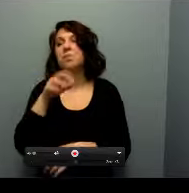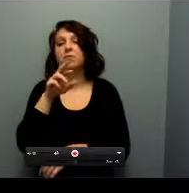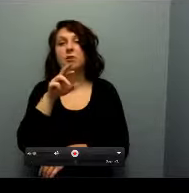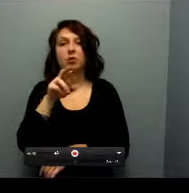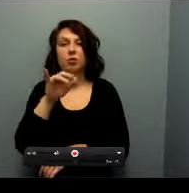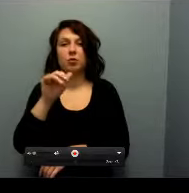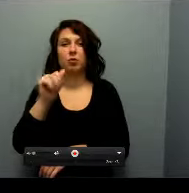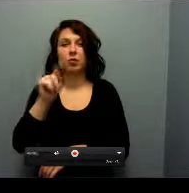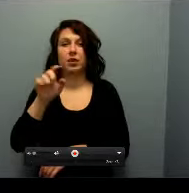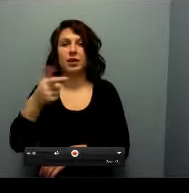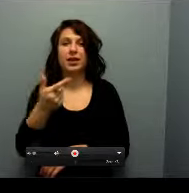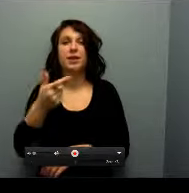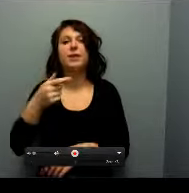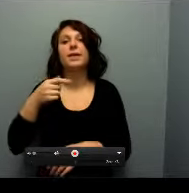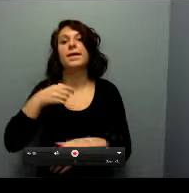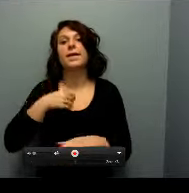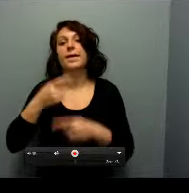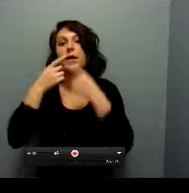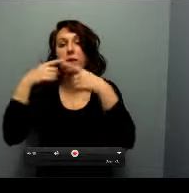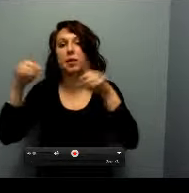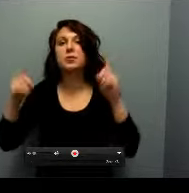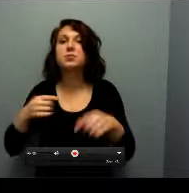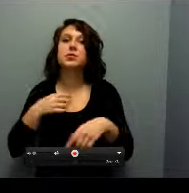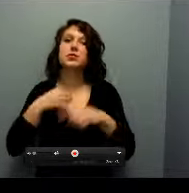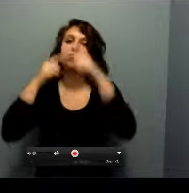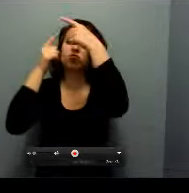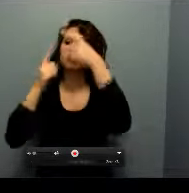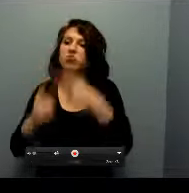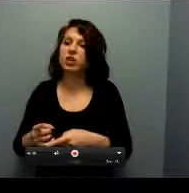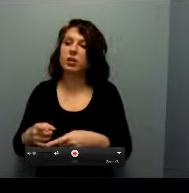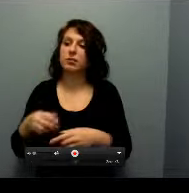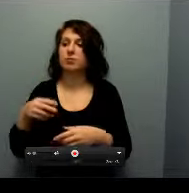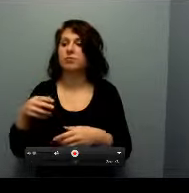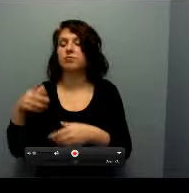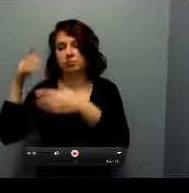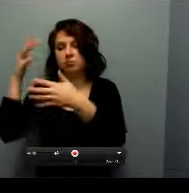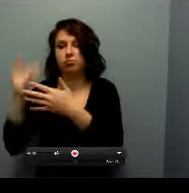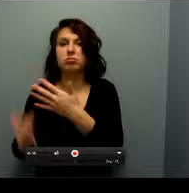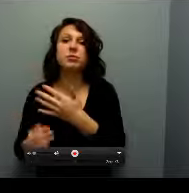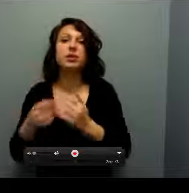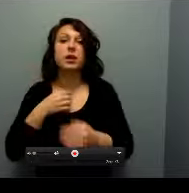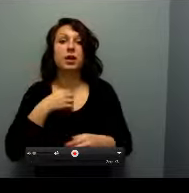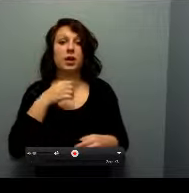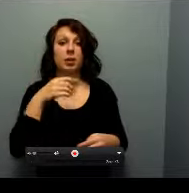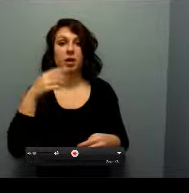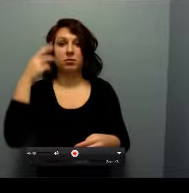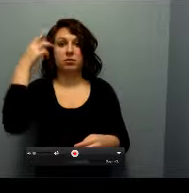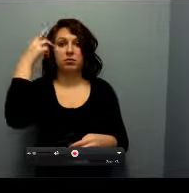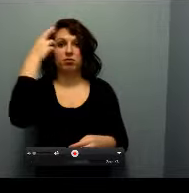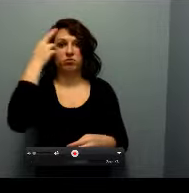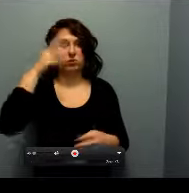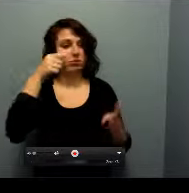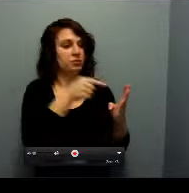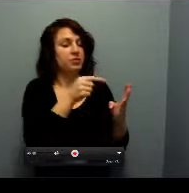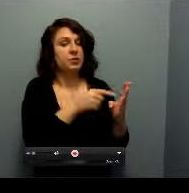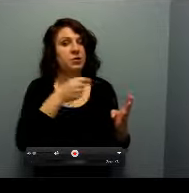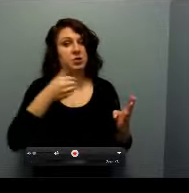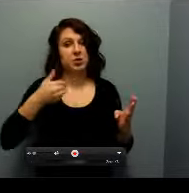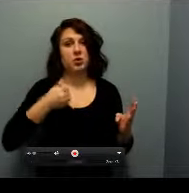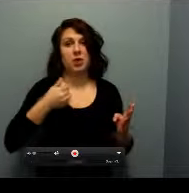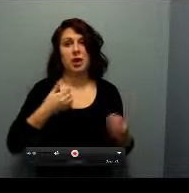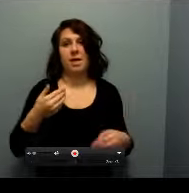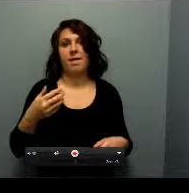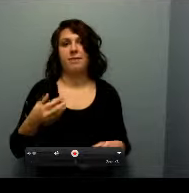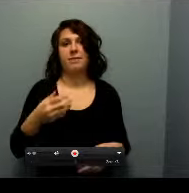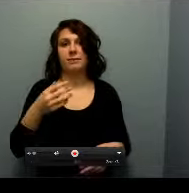goals, and objectives, and things like that. But the purpose of the form is so that we have a historical